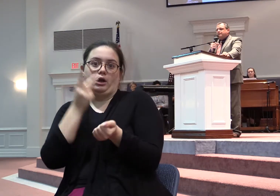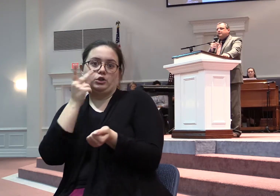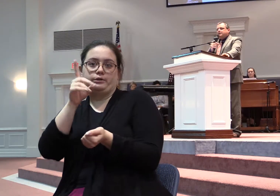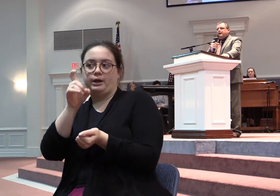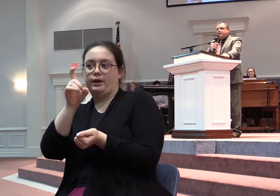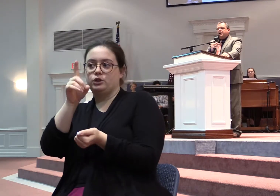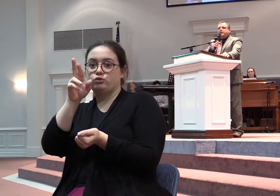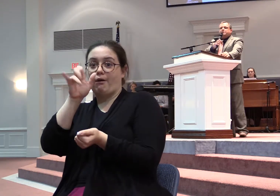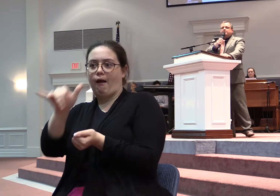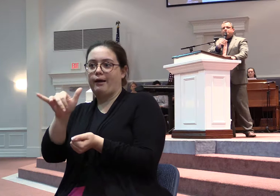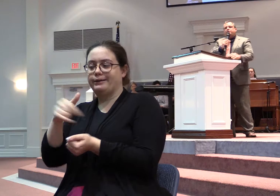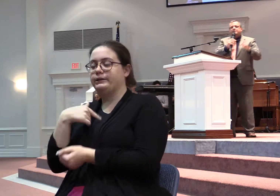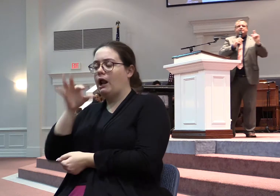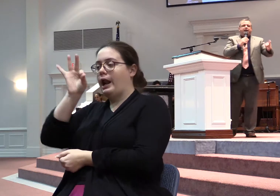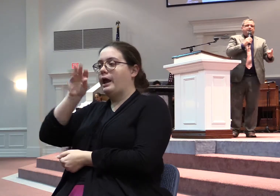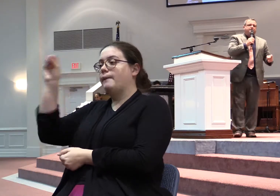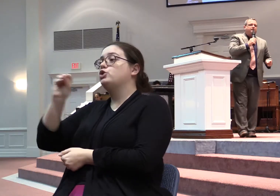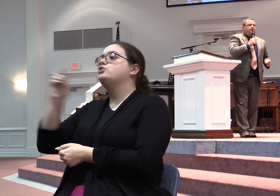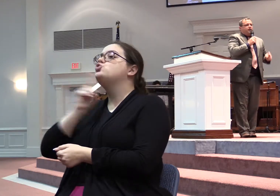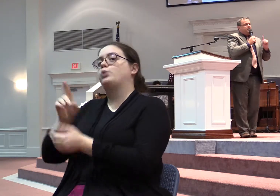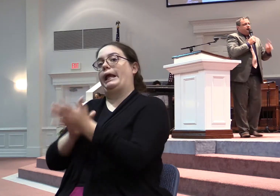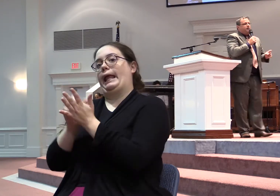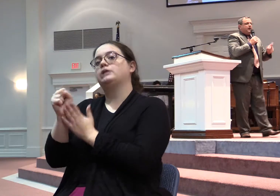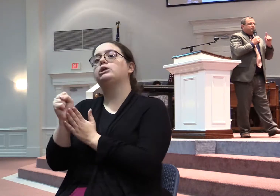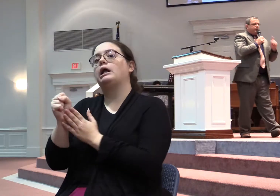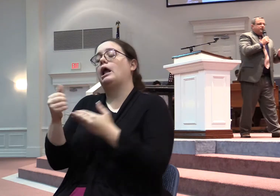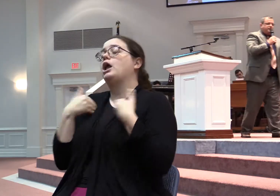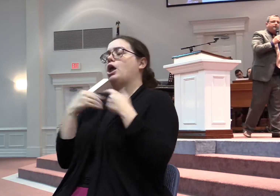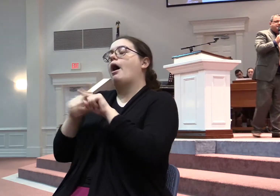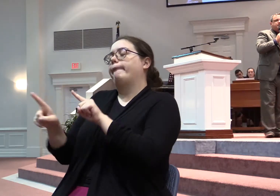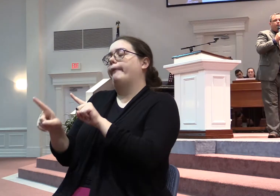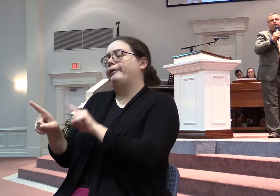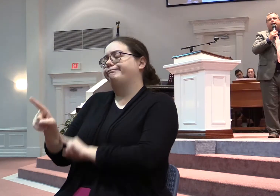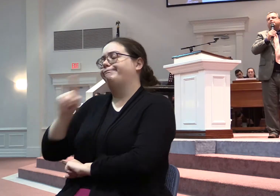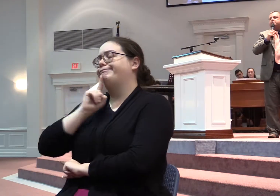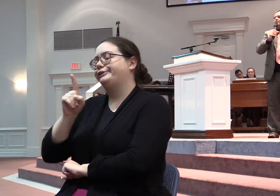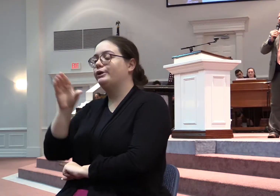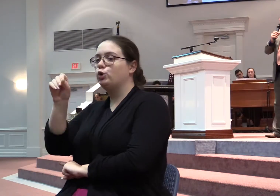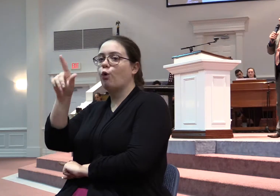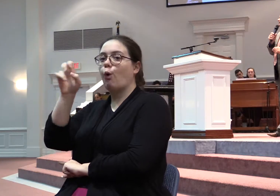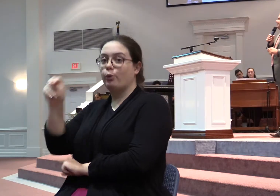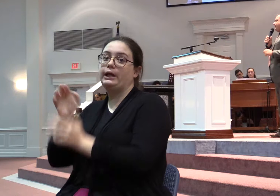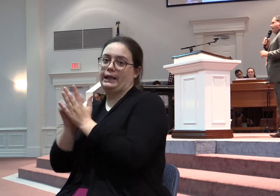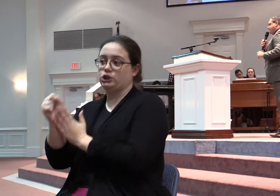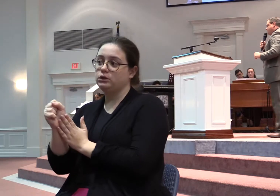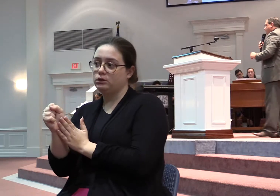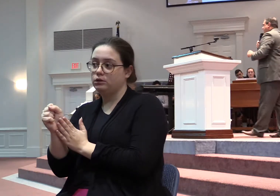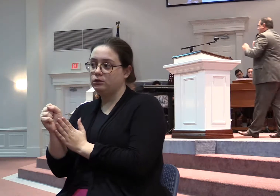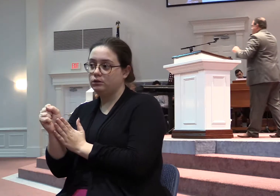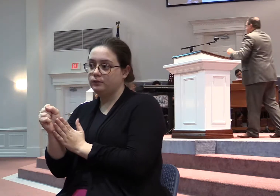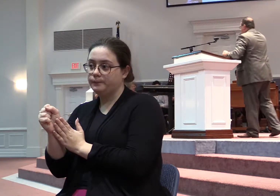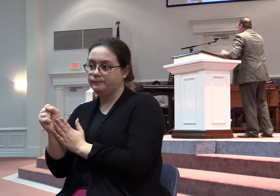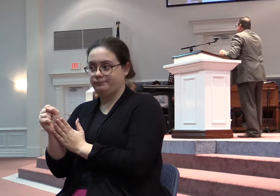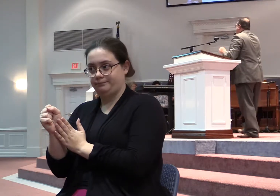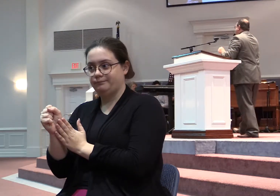said, "I'm 90% sure this is cancer. He's young, but I'm pretty sure this is colon cancer." And so, of